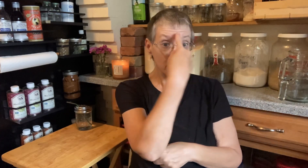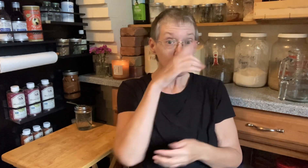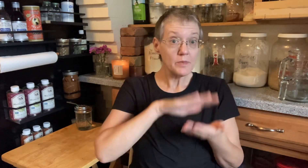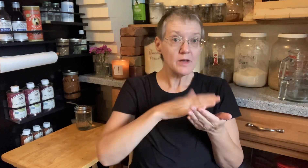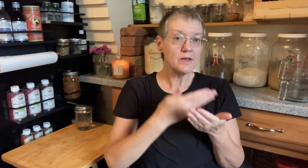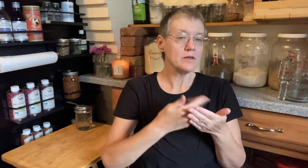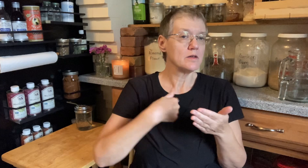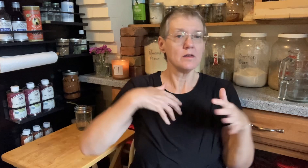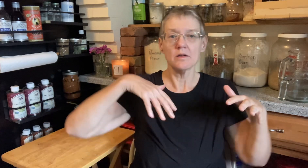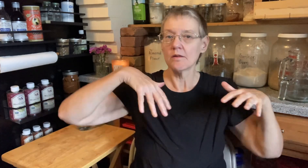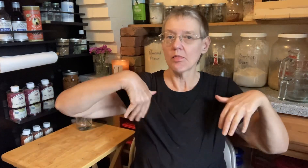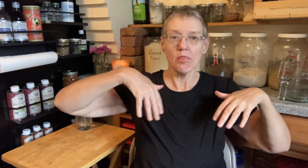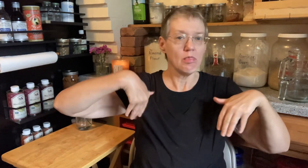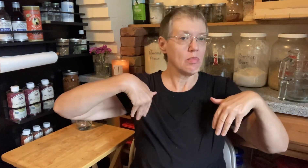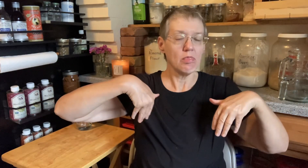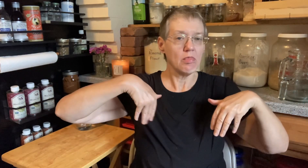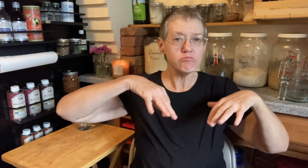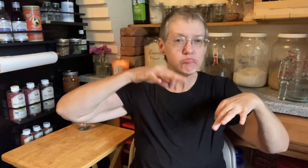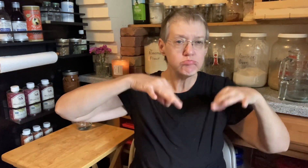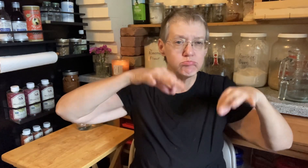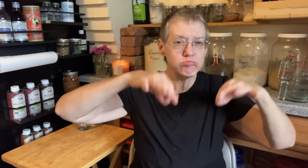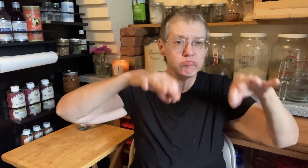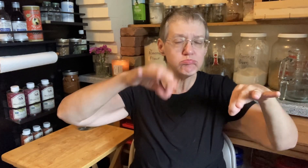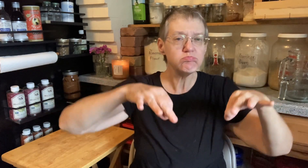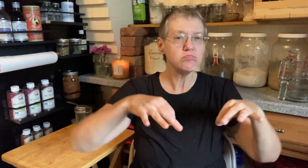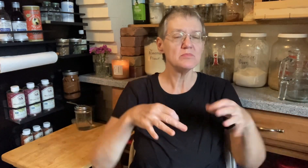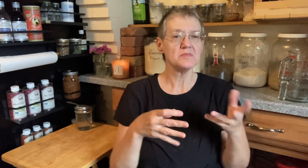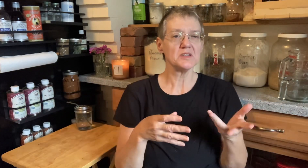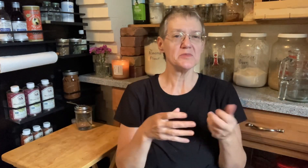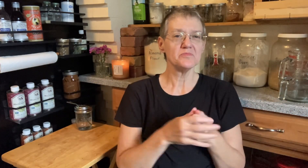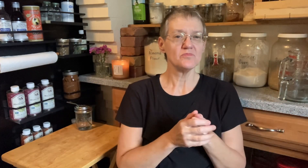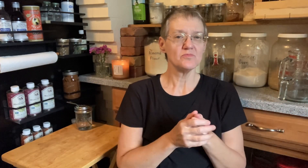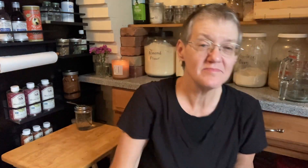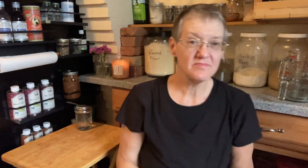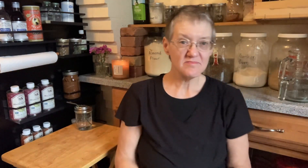All these ingredients for baking, I hadn't yet discovered all these recipes.